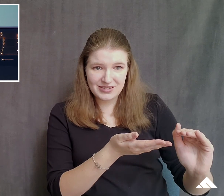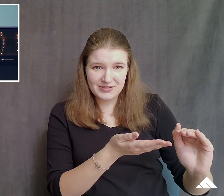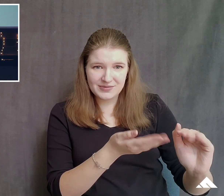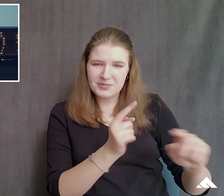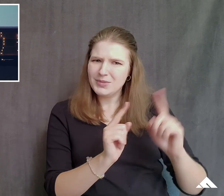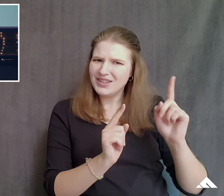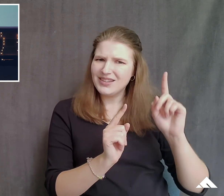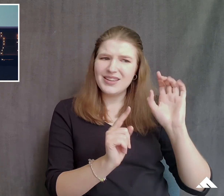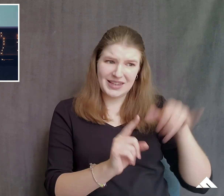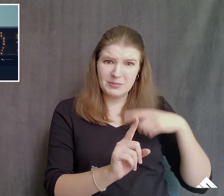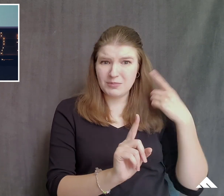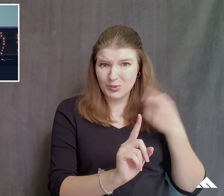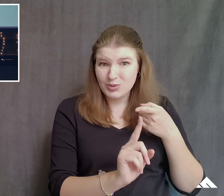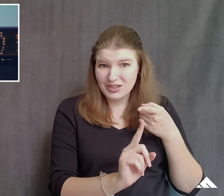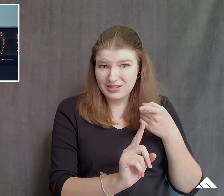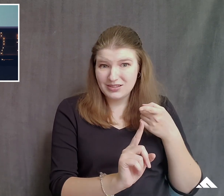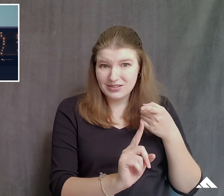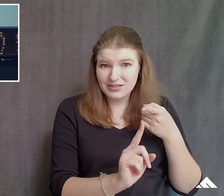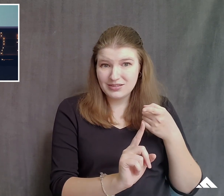But isn't that the point?